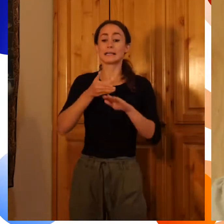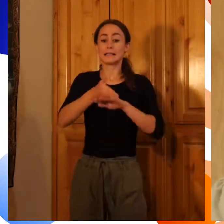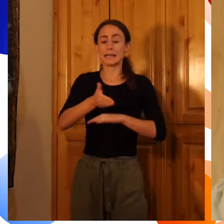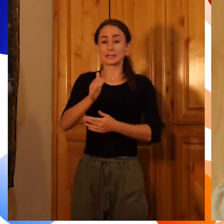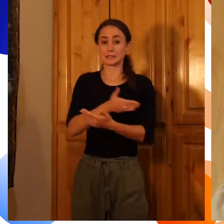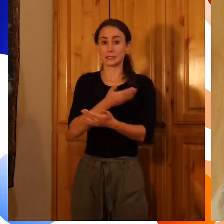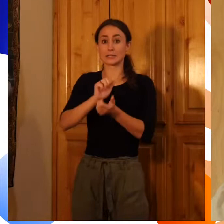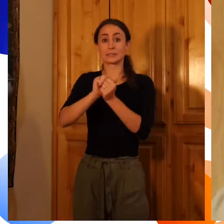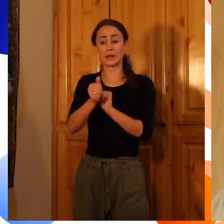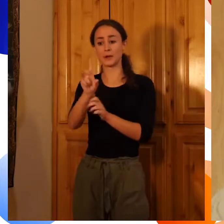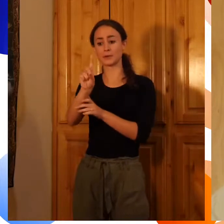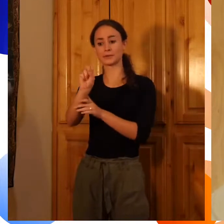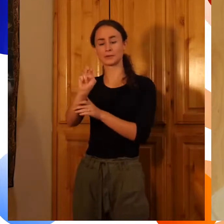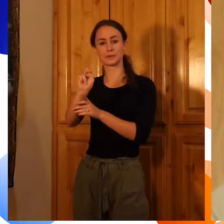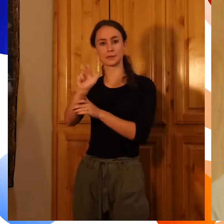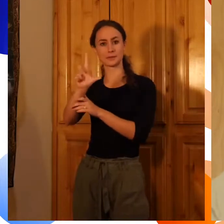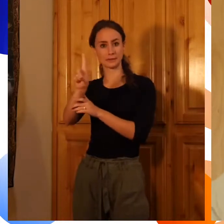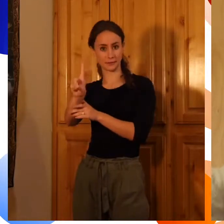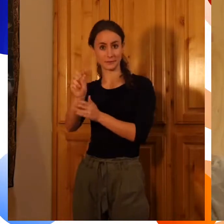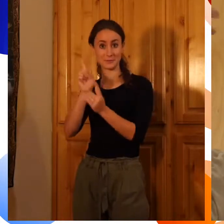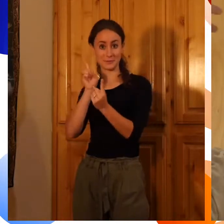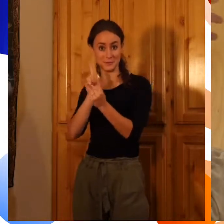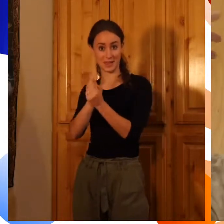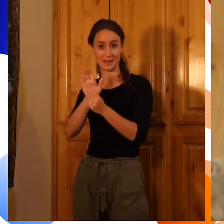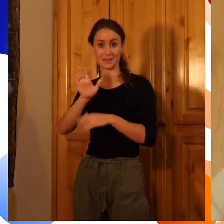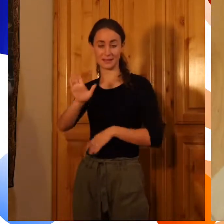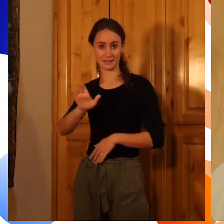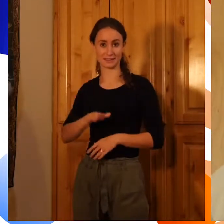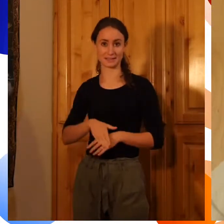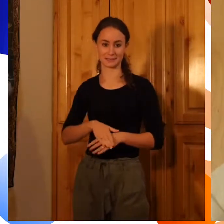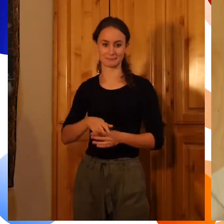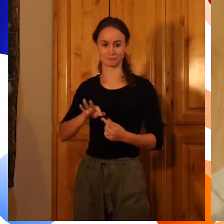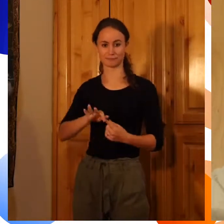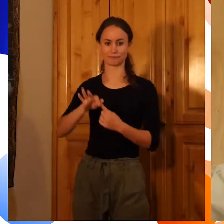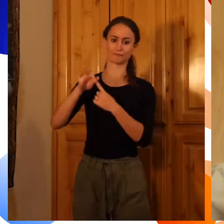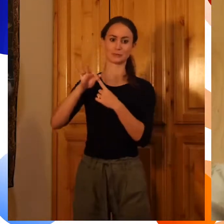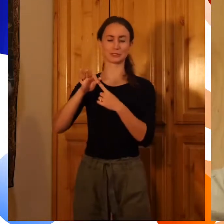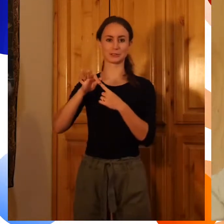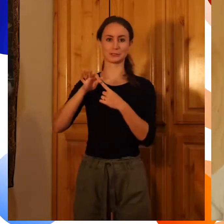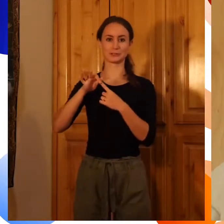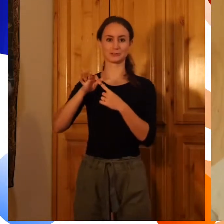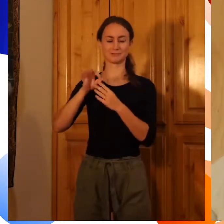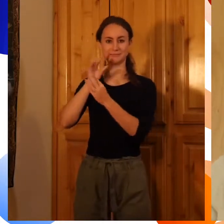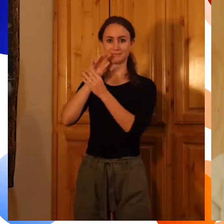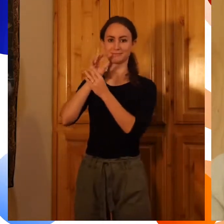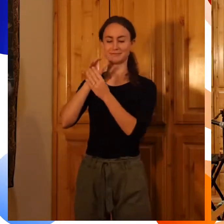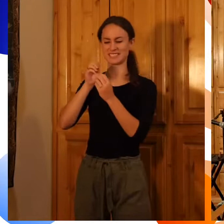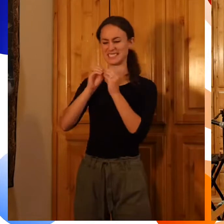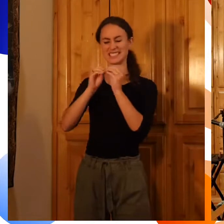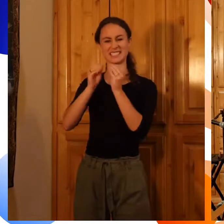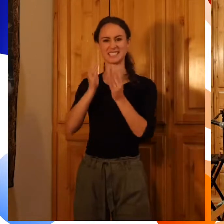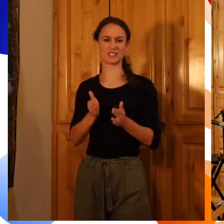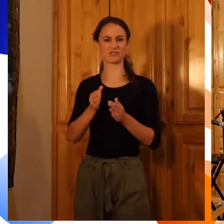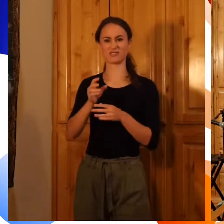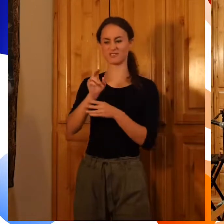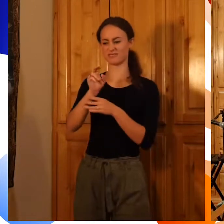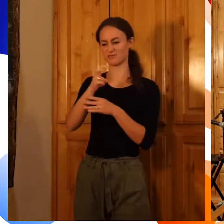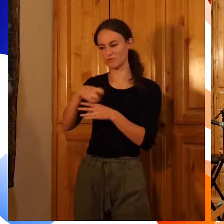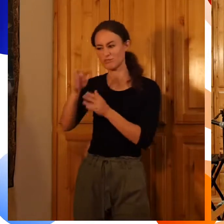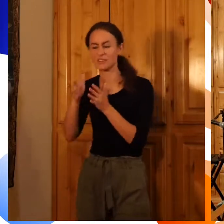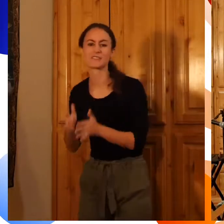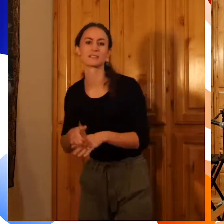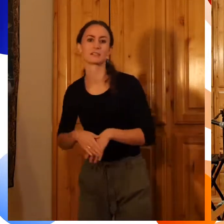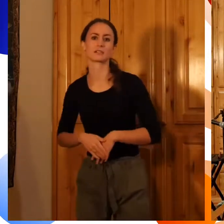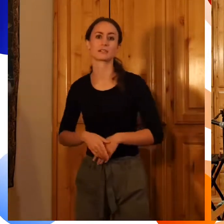as I said, was successful as a tinker. And he was camped in the very center of the Isle of Man in a little forest. And there, after his